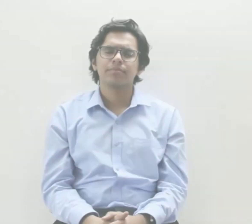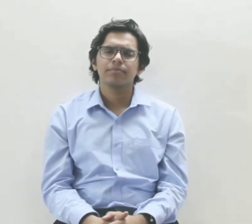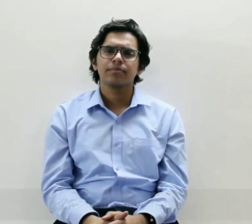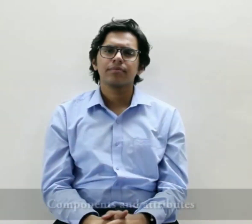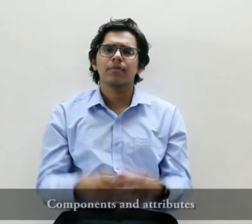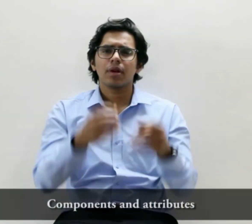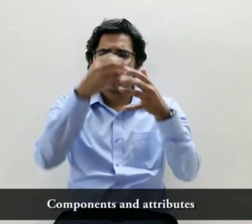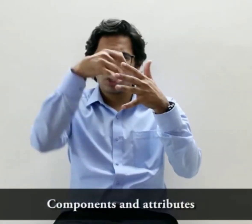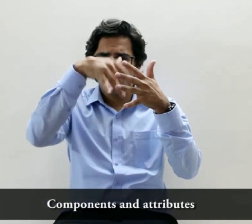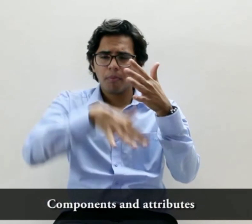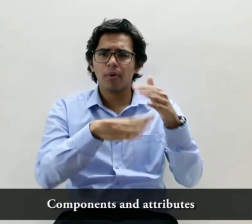Components and attributes.